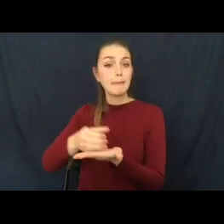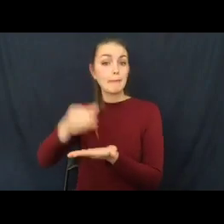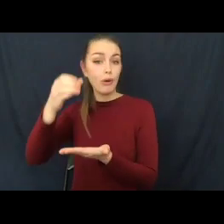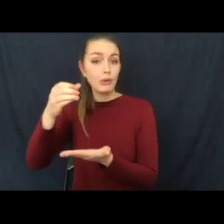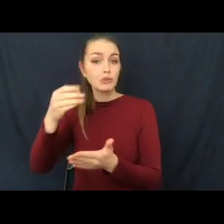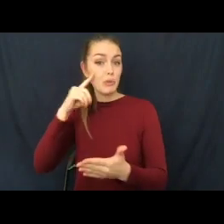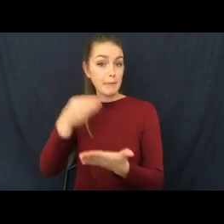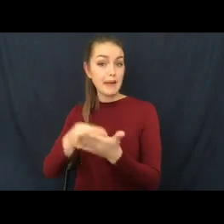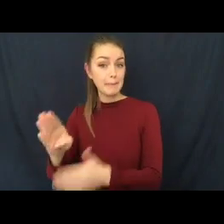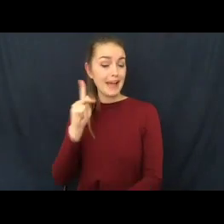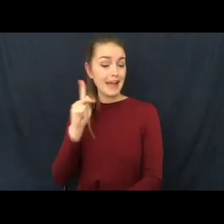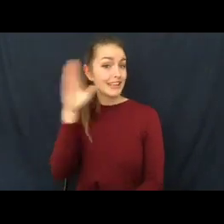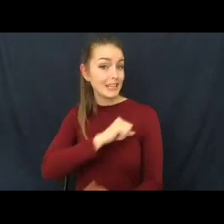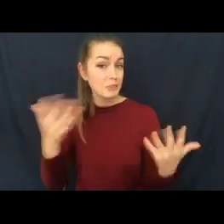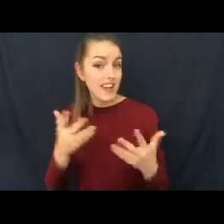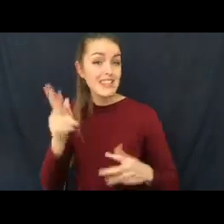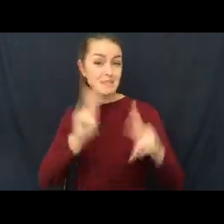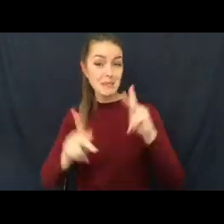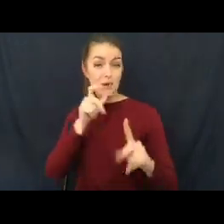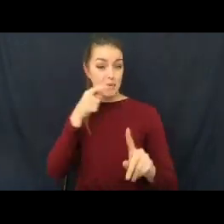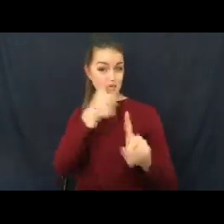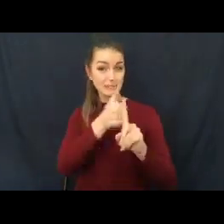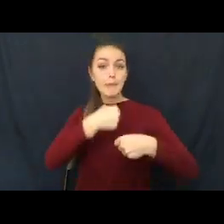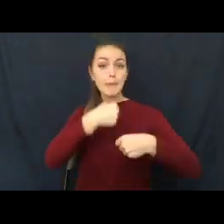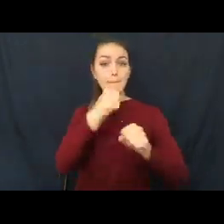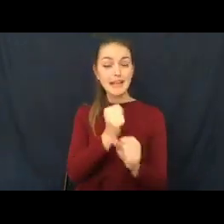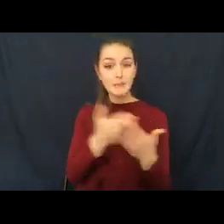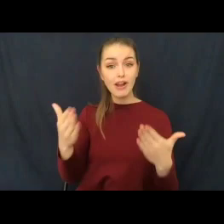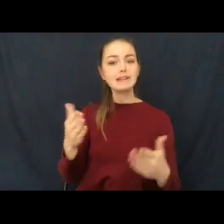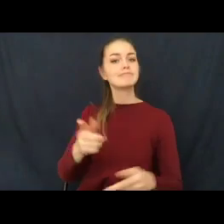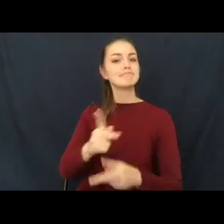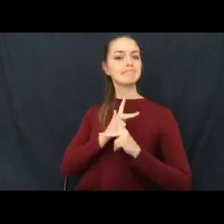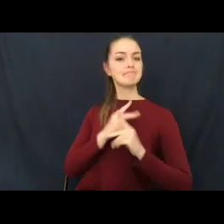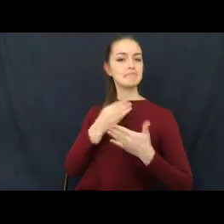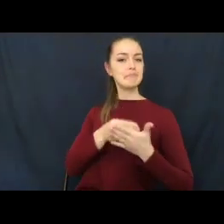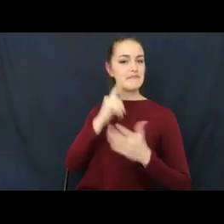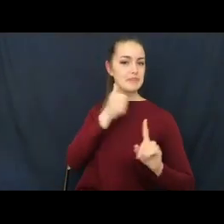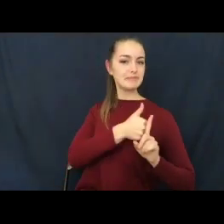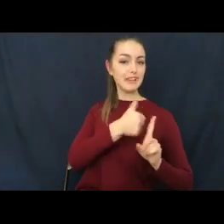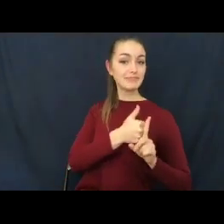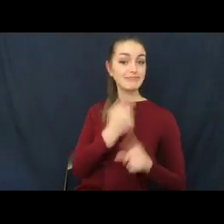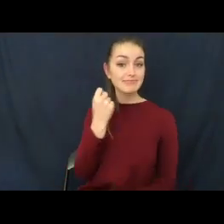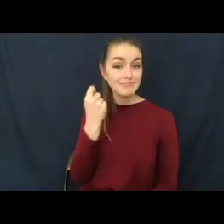The producer, the people who make those products actually get to keep that money, because the money that you get